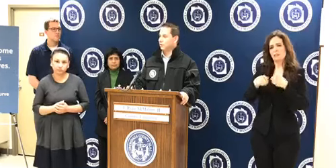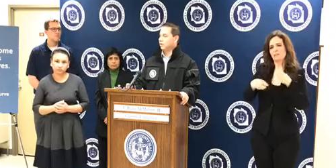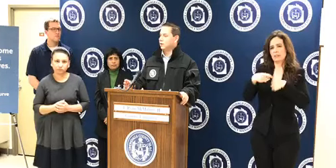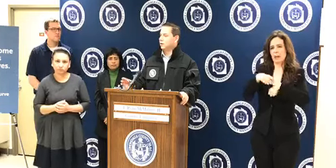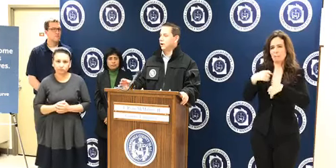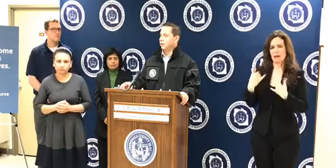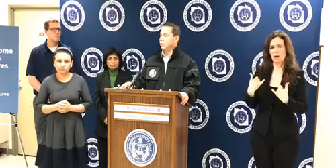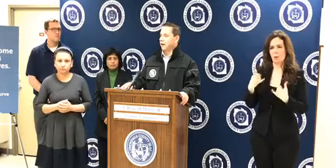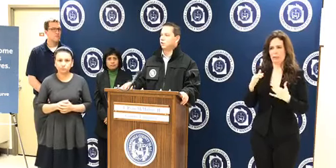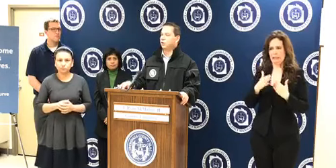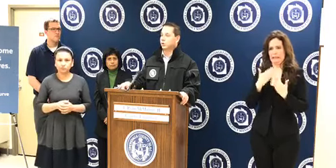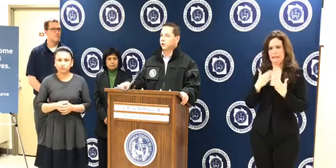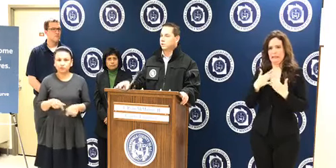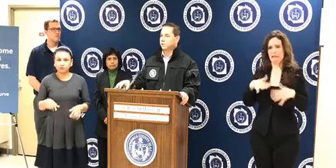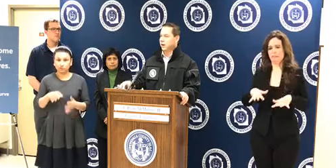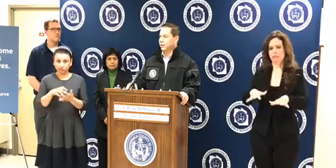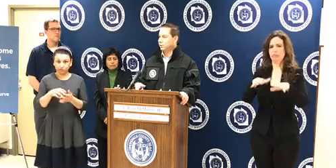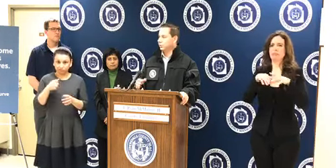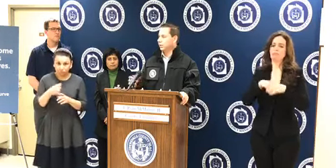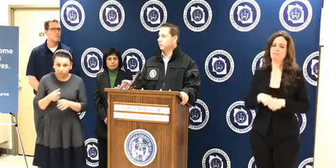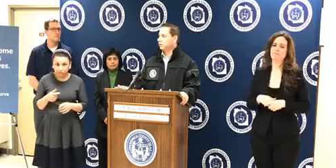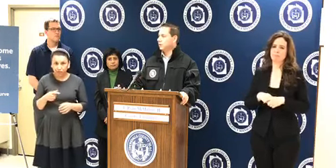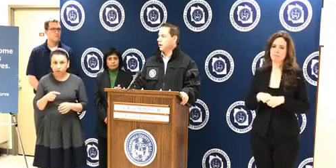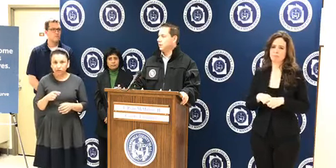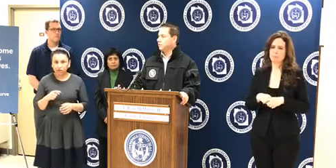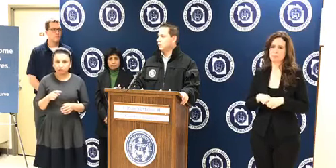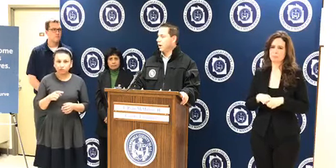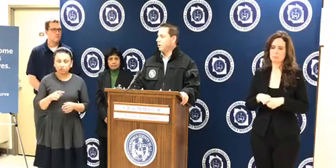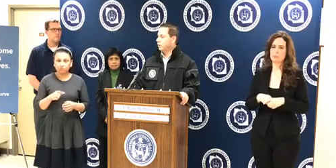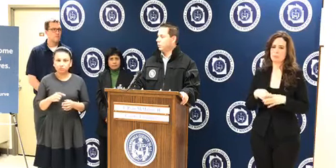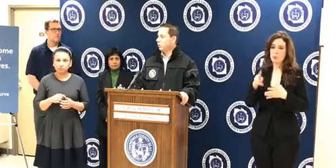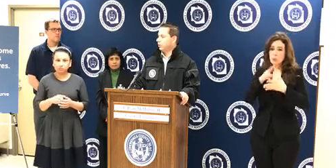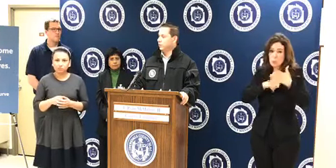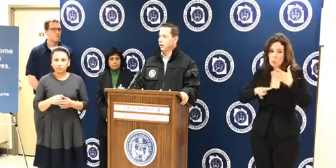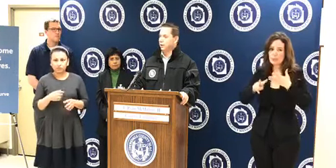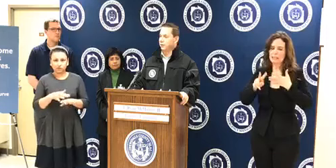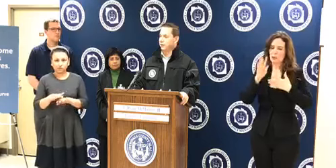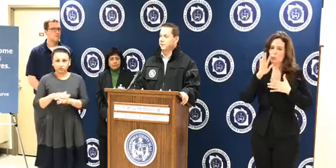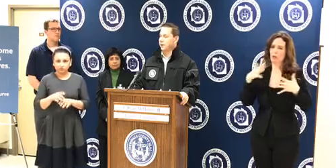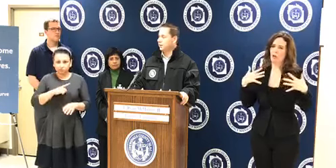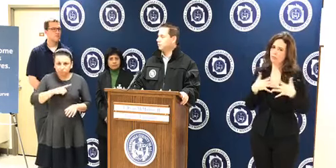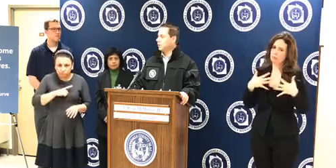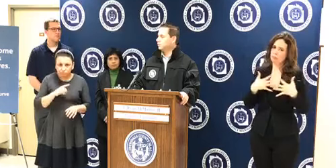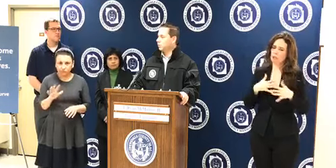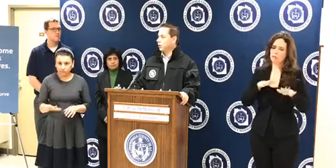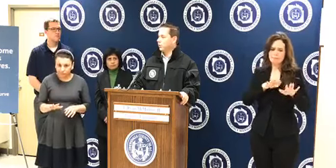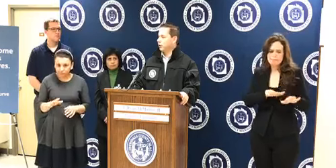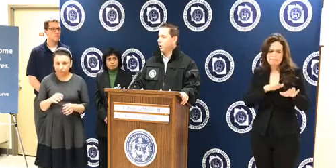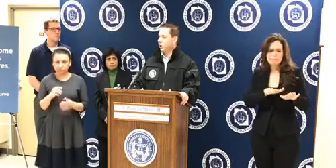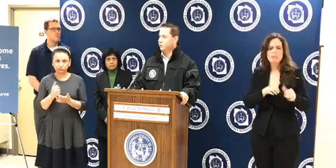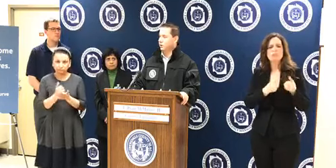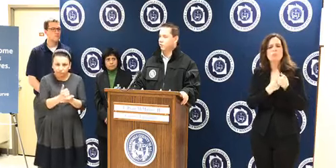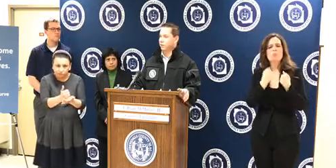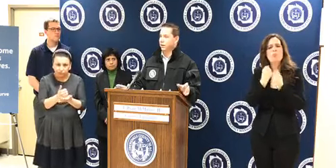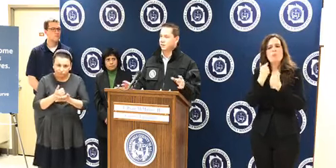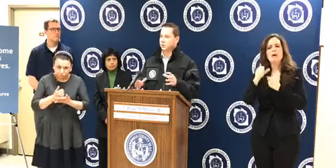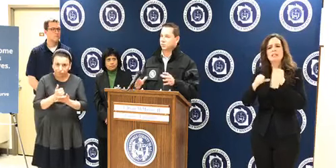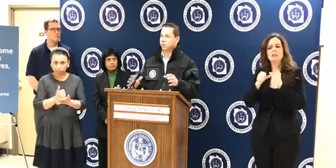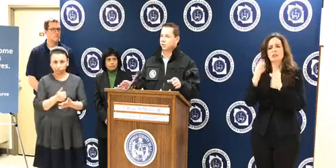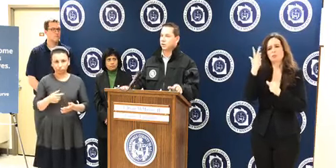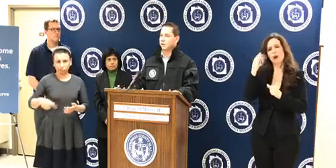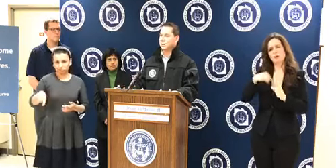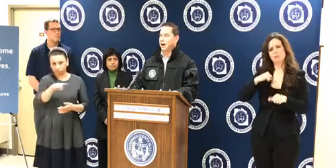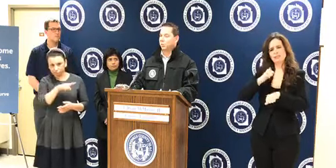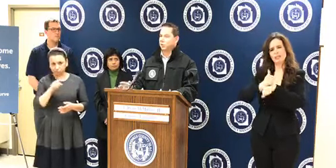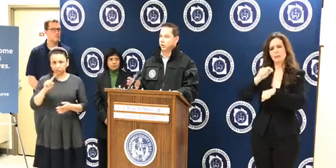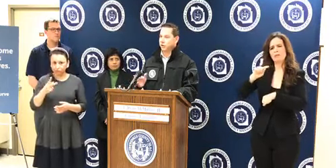here. The next few weeks, we got to get through it. And that's why we're extending ourselves the way we are as a government and as a